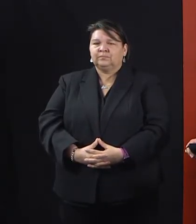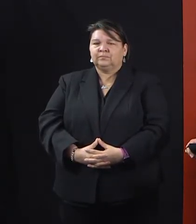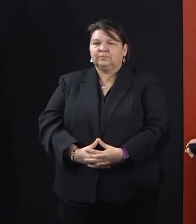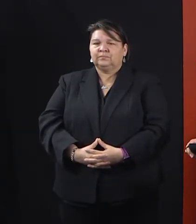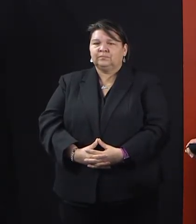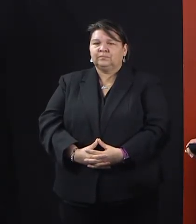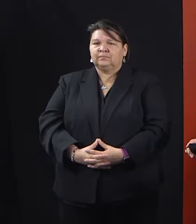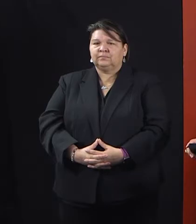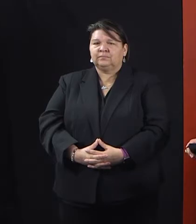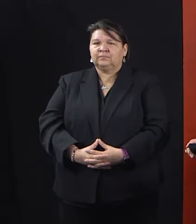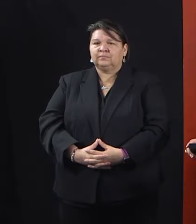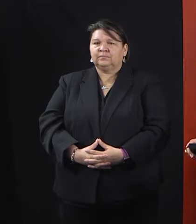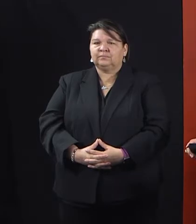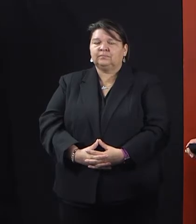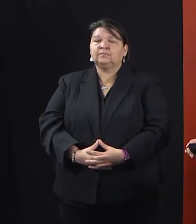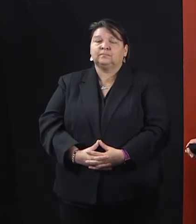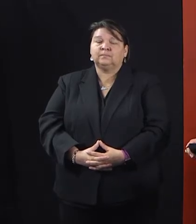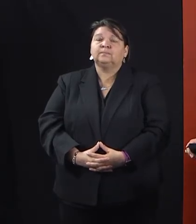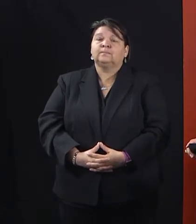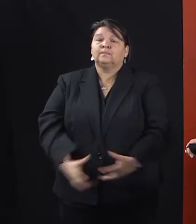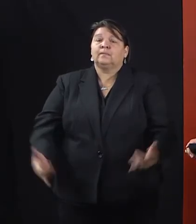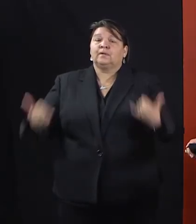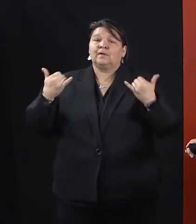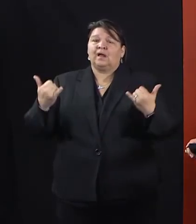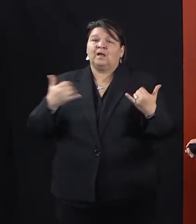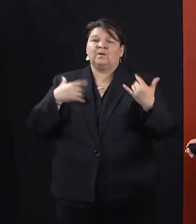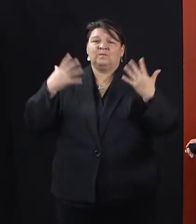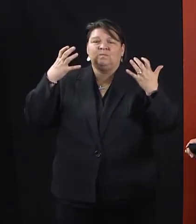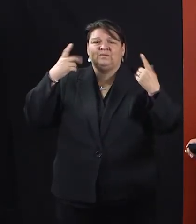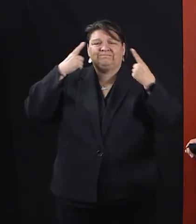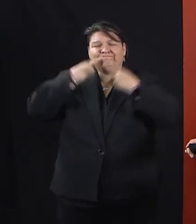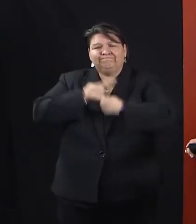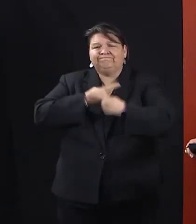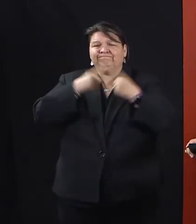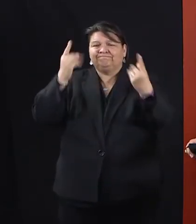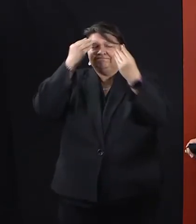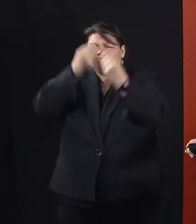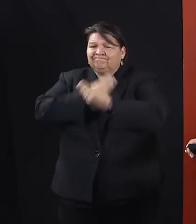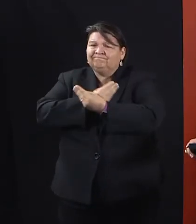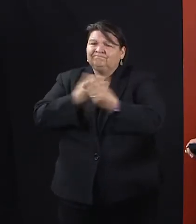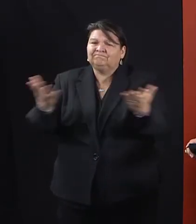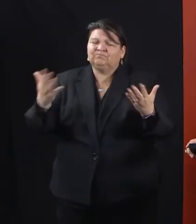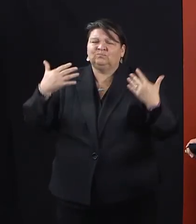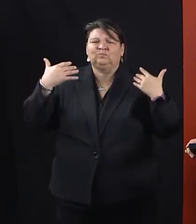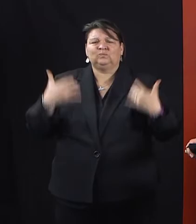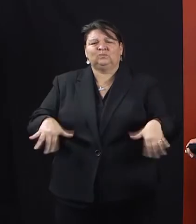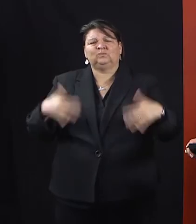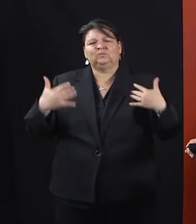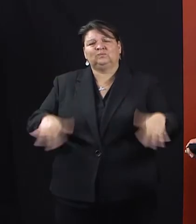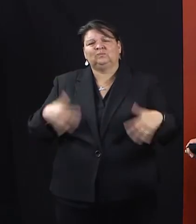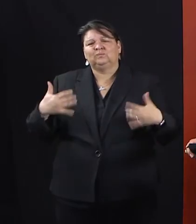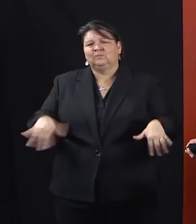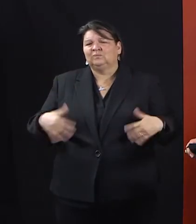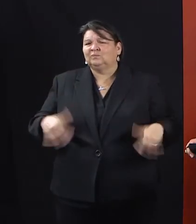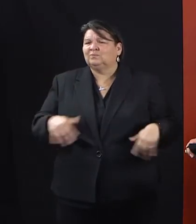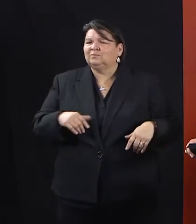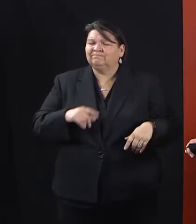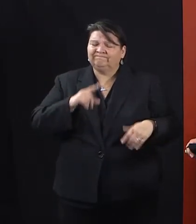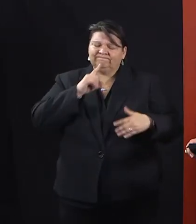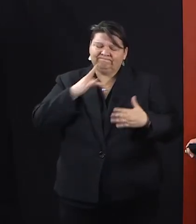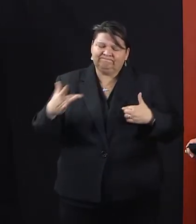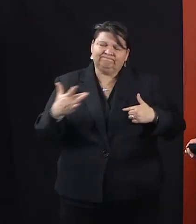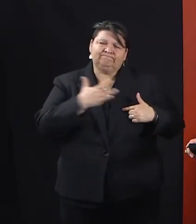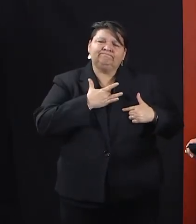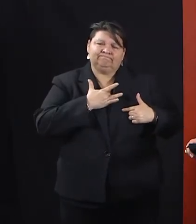Worth. Now, I'm going to tell you, today's Facebook is not easy. We've got some tough data, and we're going to announce our